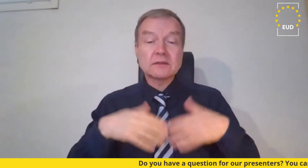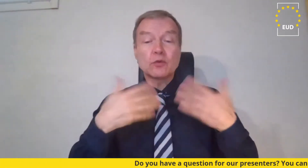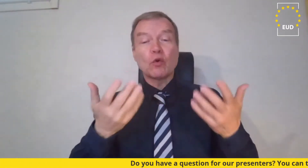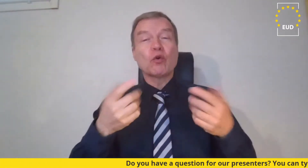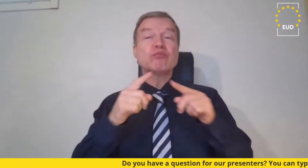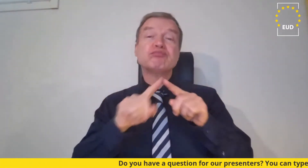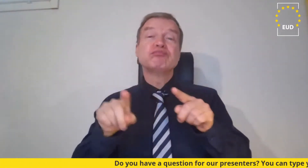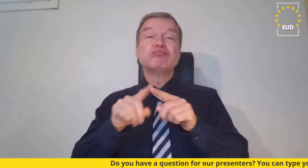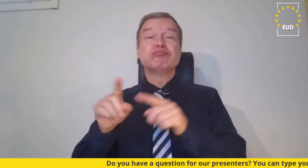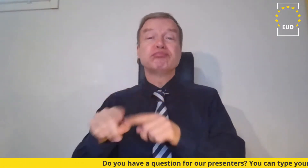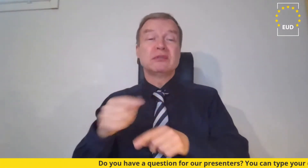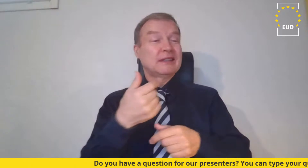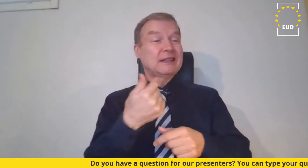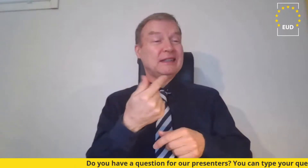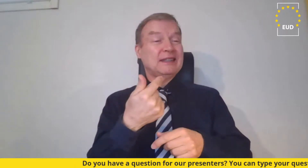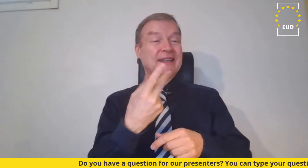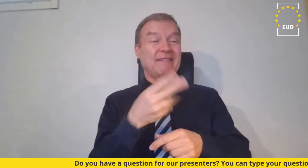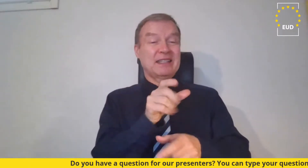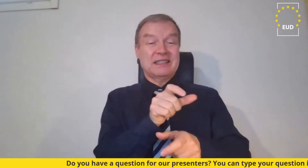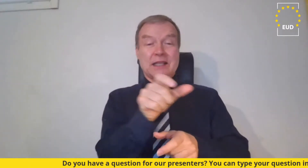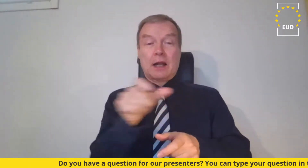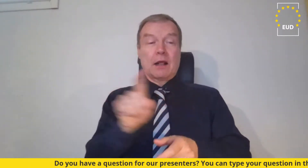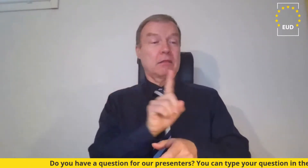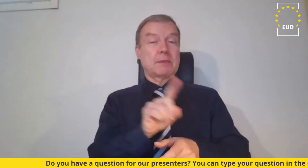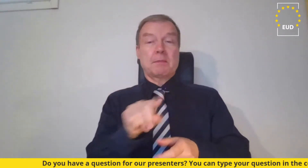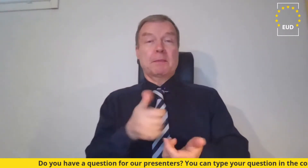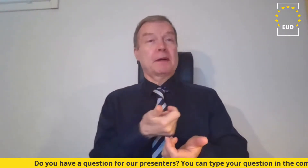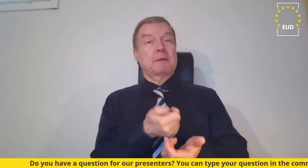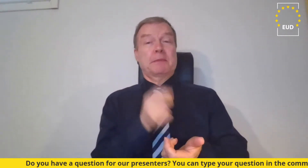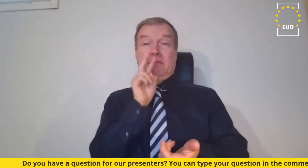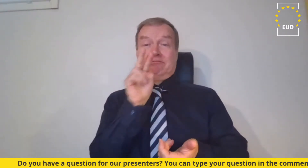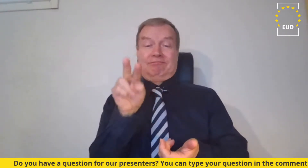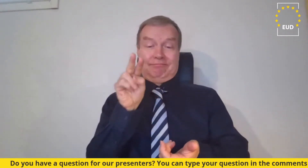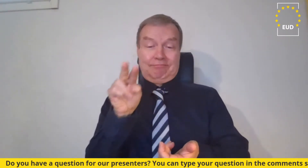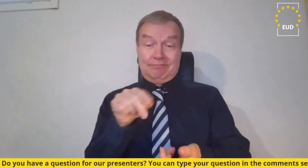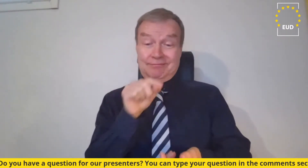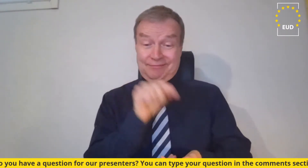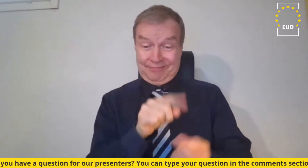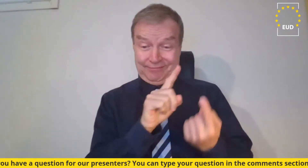in the TV schedule, which programs are accessible.